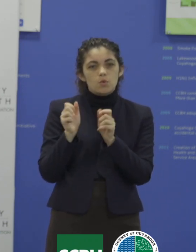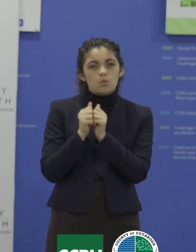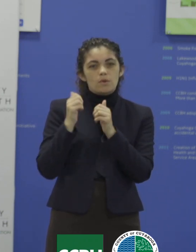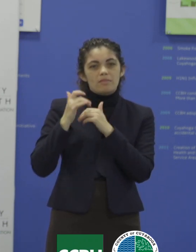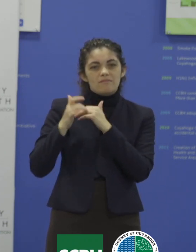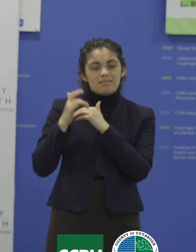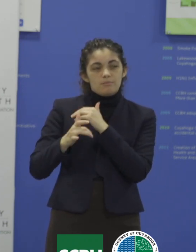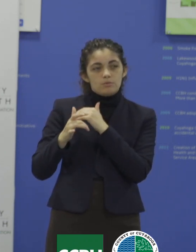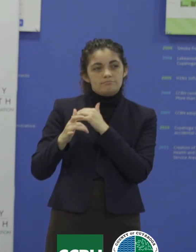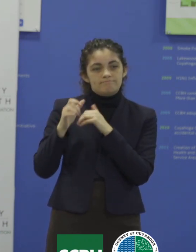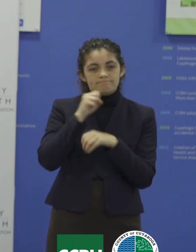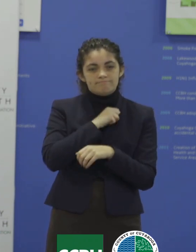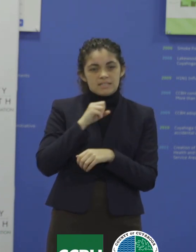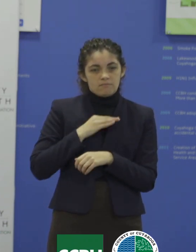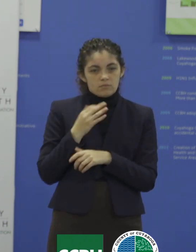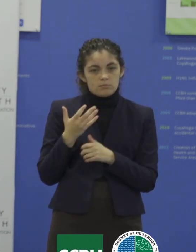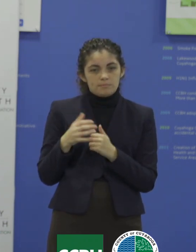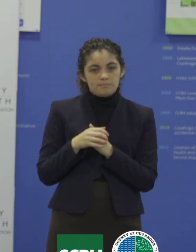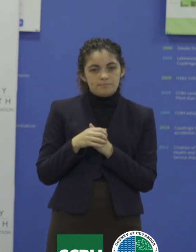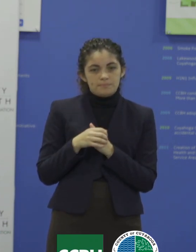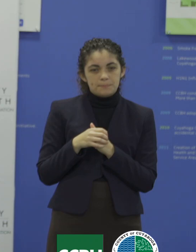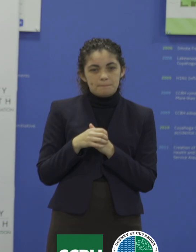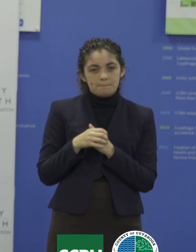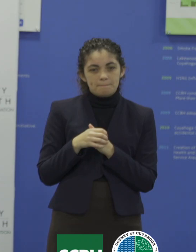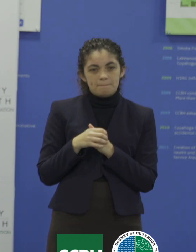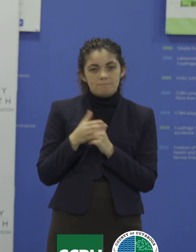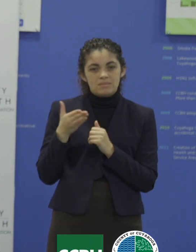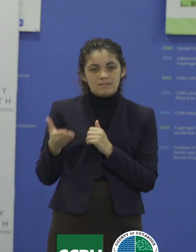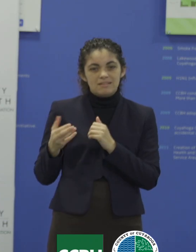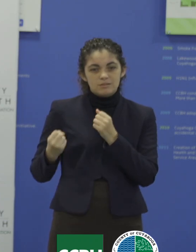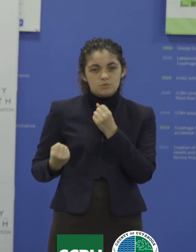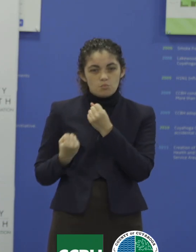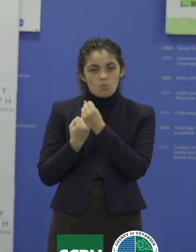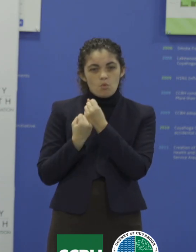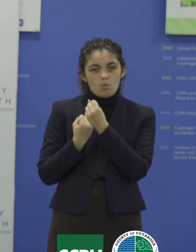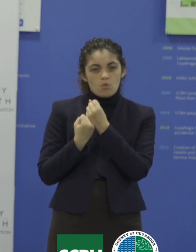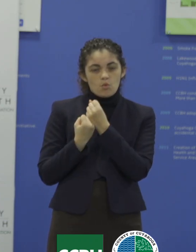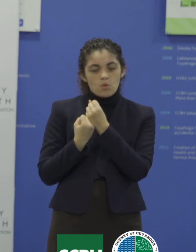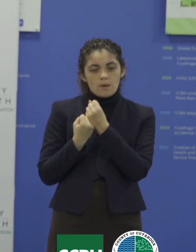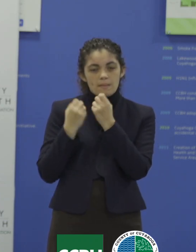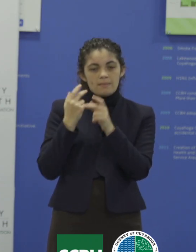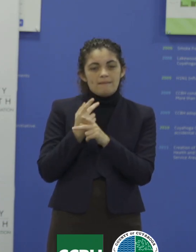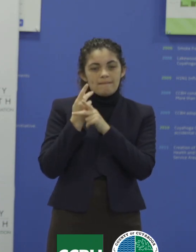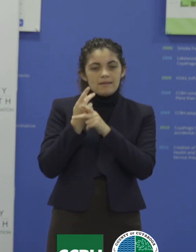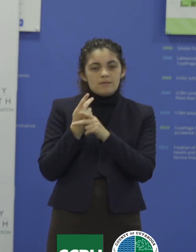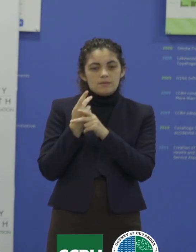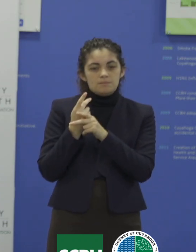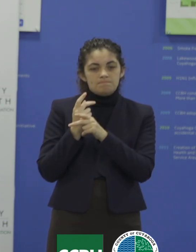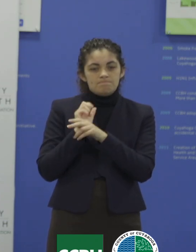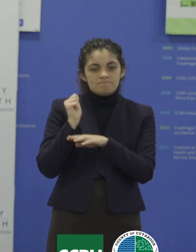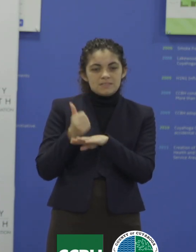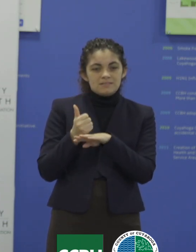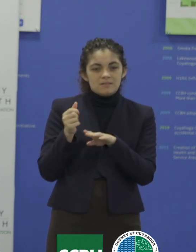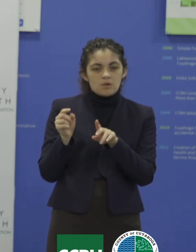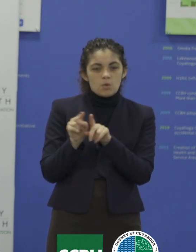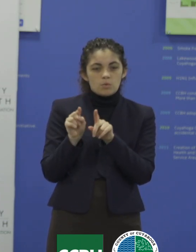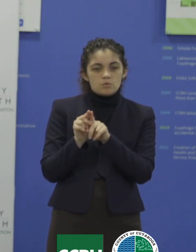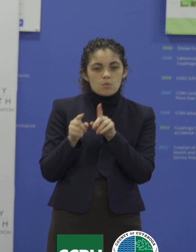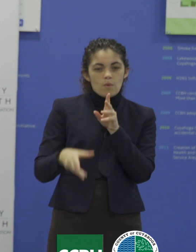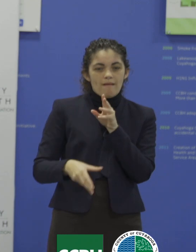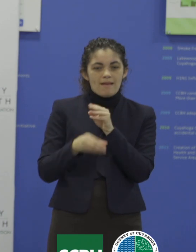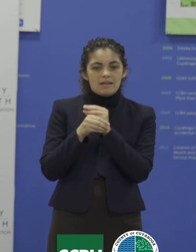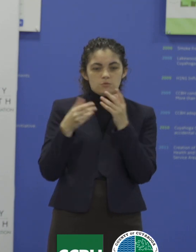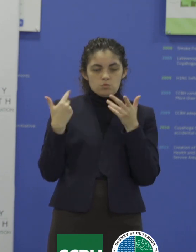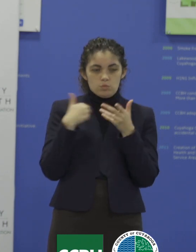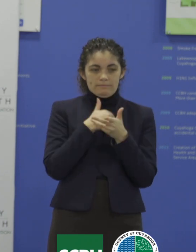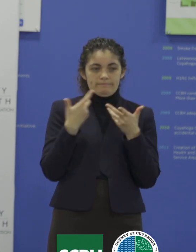available staff to be there to support those care settings. So I would just only add, as we